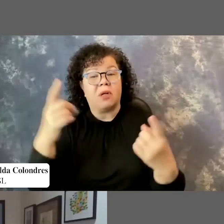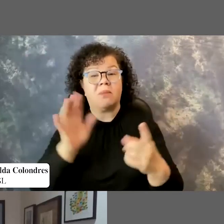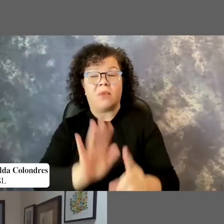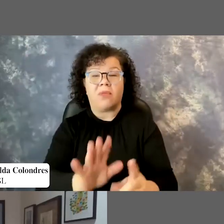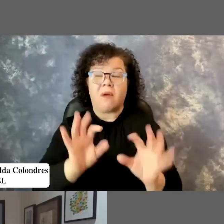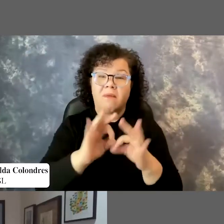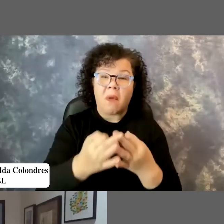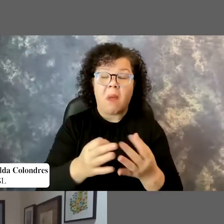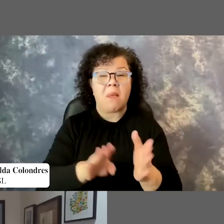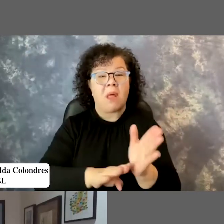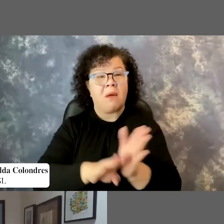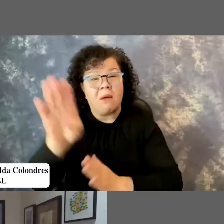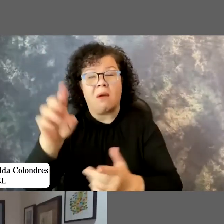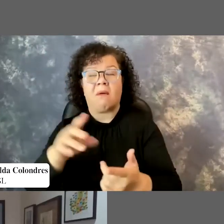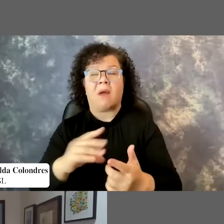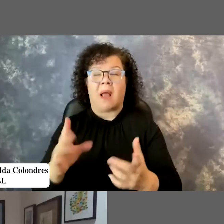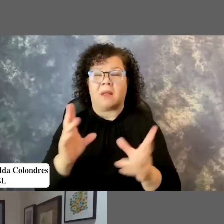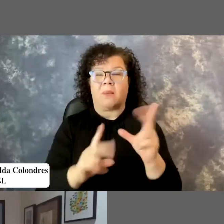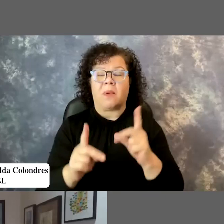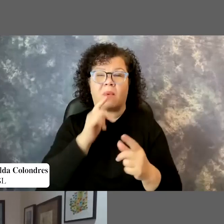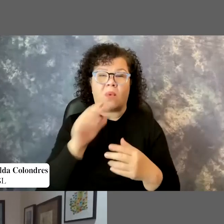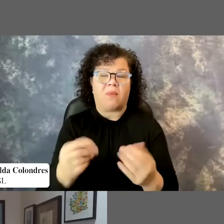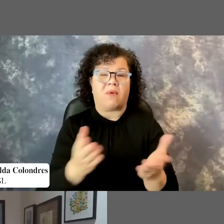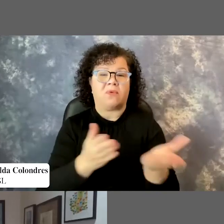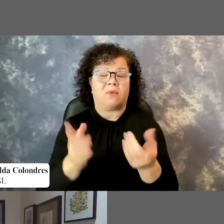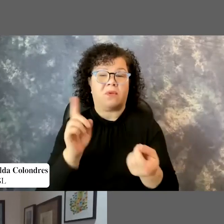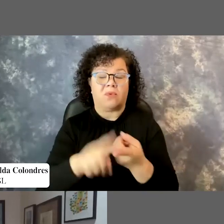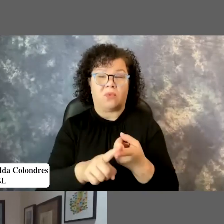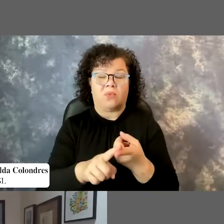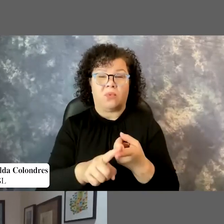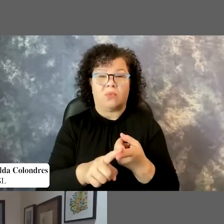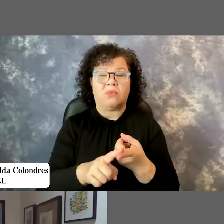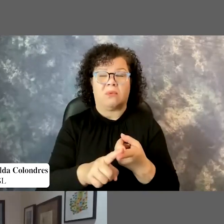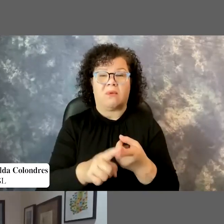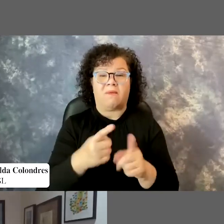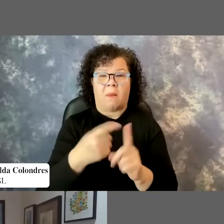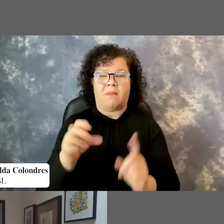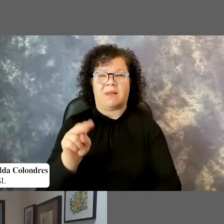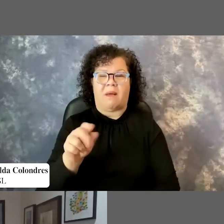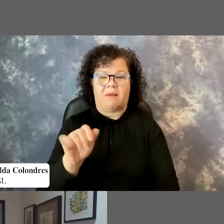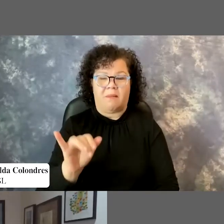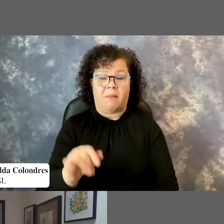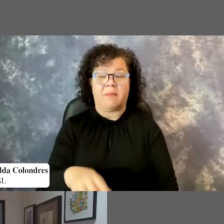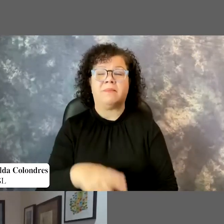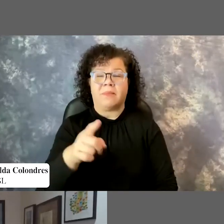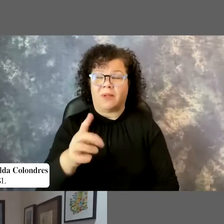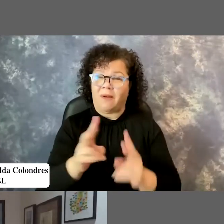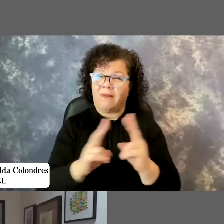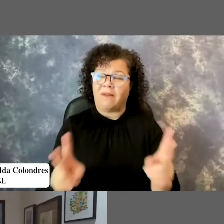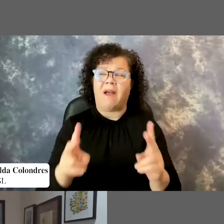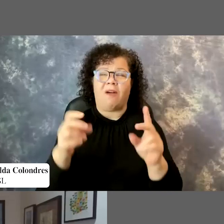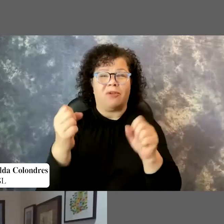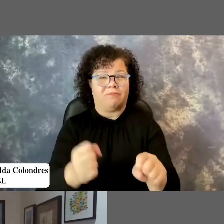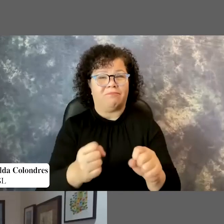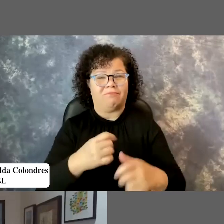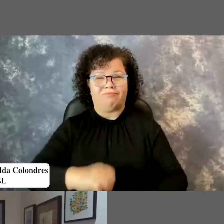families, and people NAYA serves. Nicole is also very proud of her Alaska Native heritage and her deep roots in